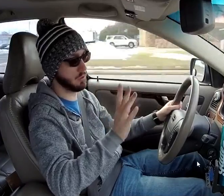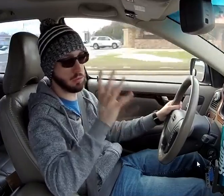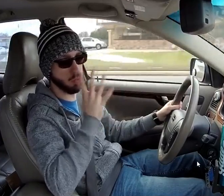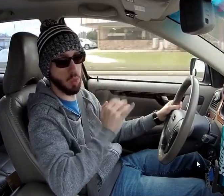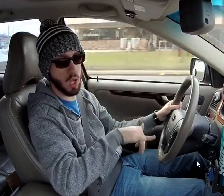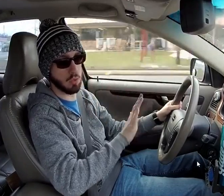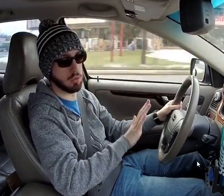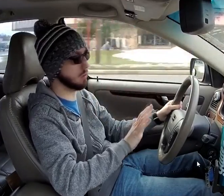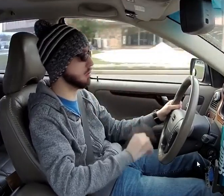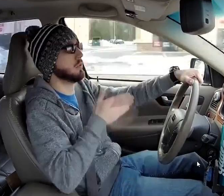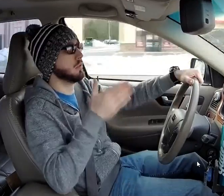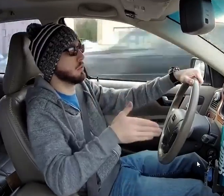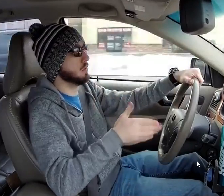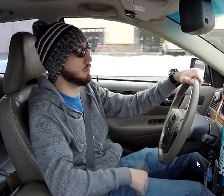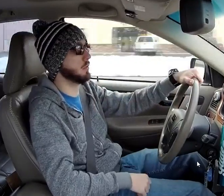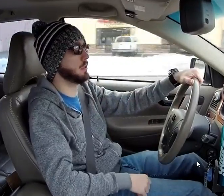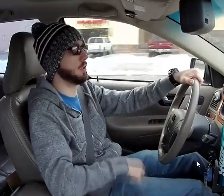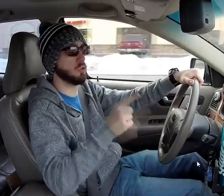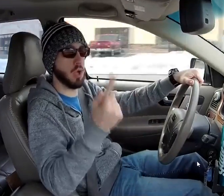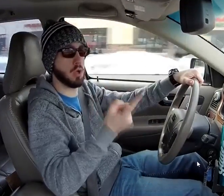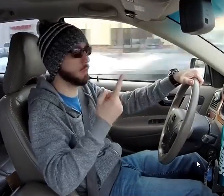Don't take your hands off the wheel, okay? Don't ignore it.